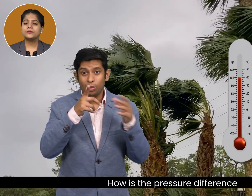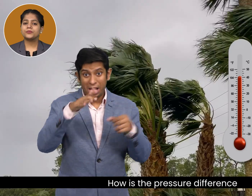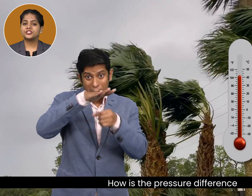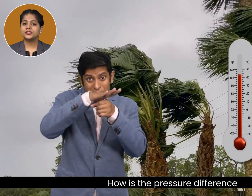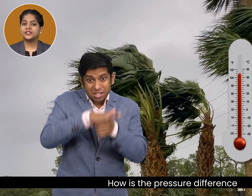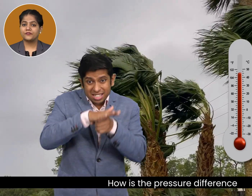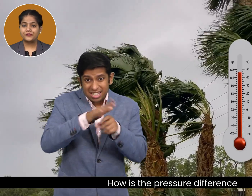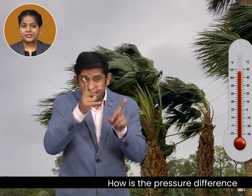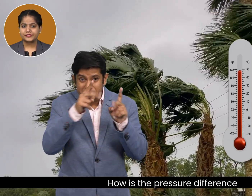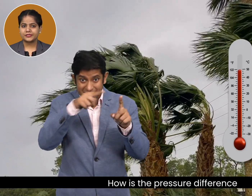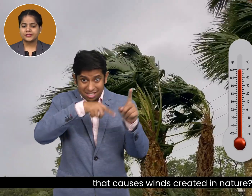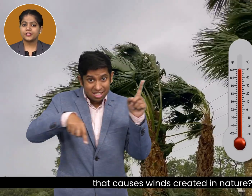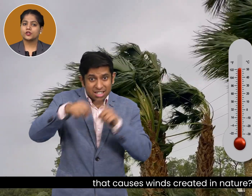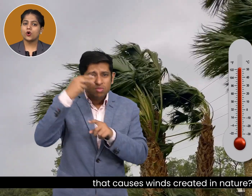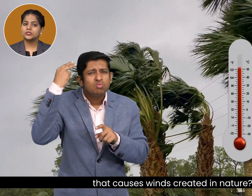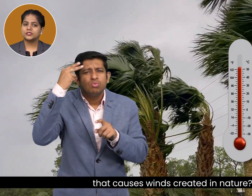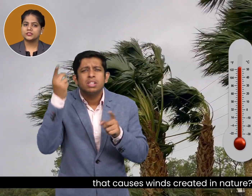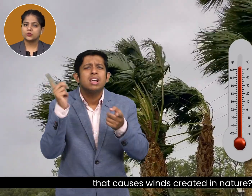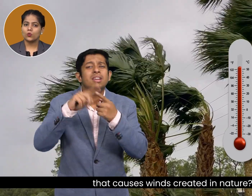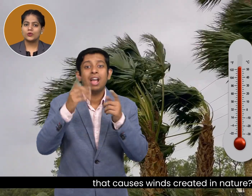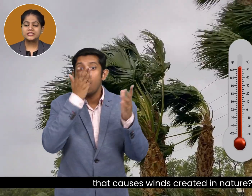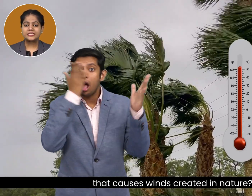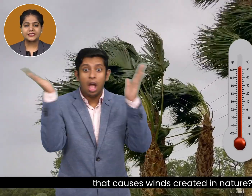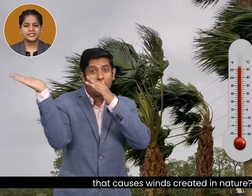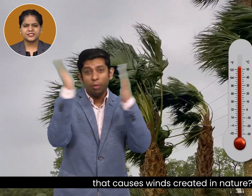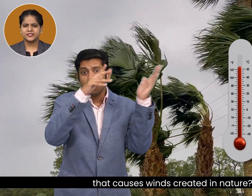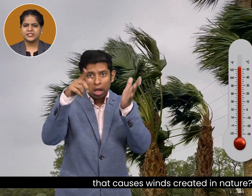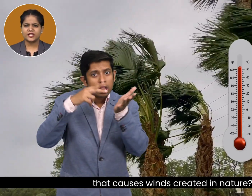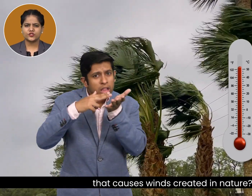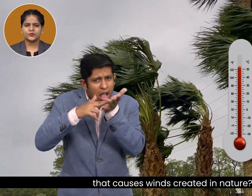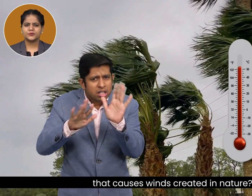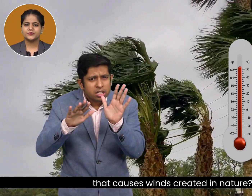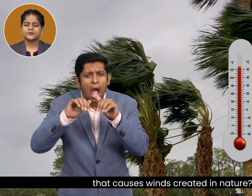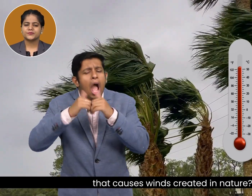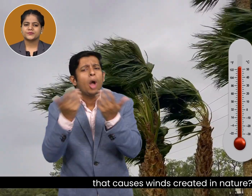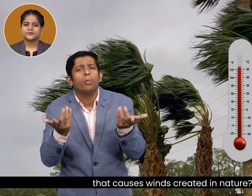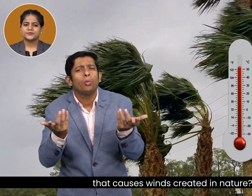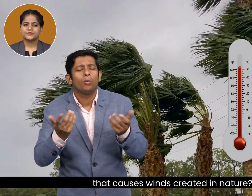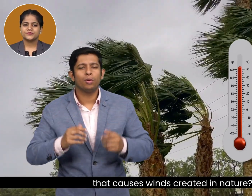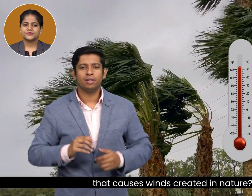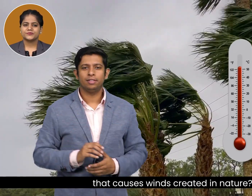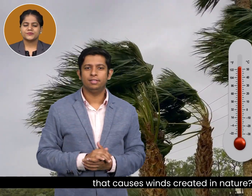How is the pressure difference that causes winds created in nature?